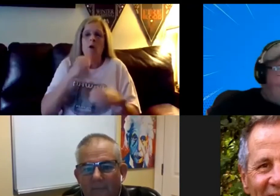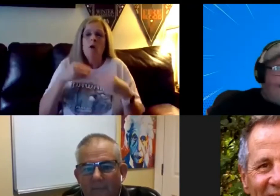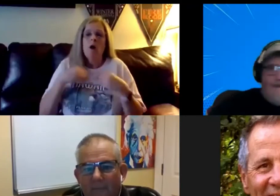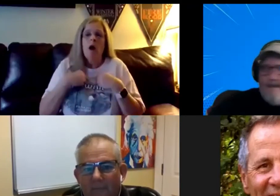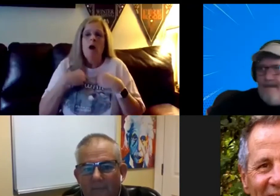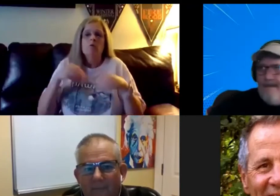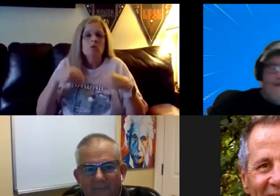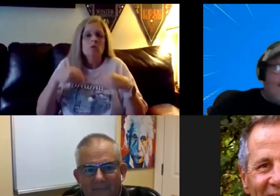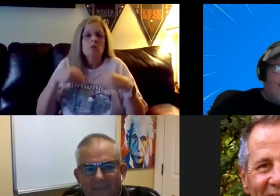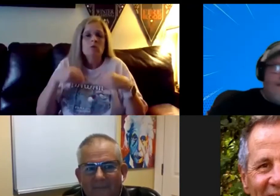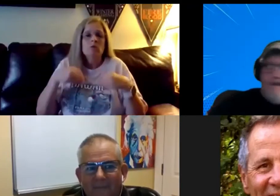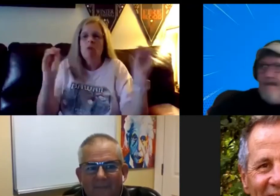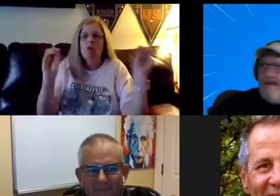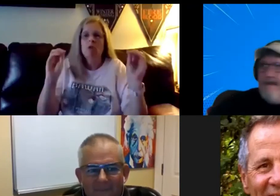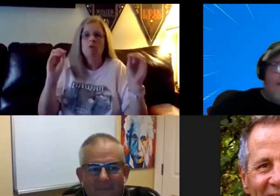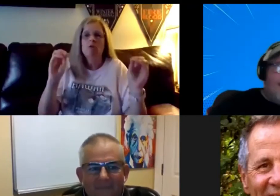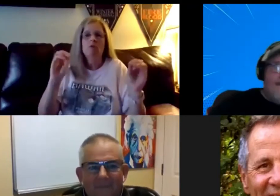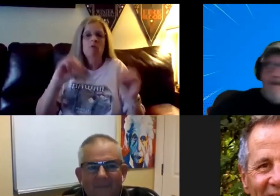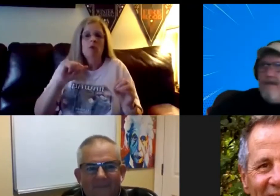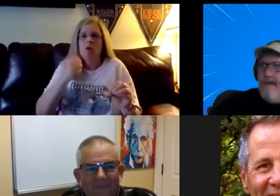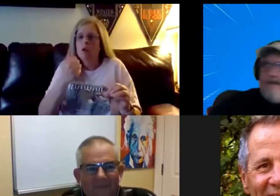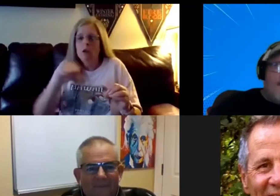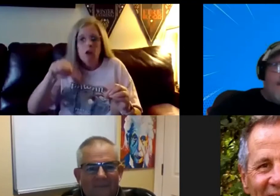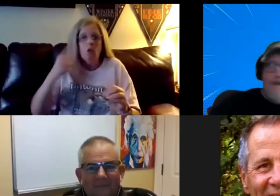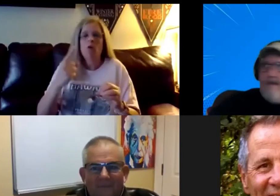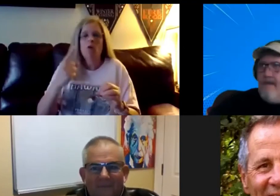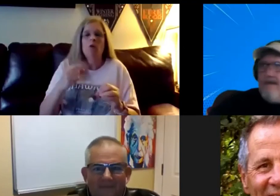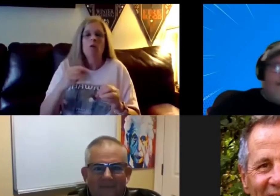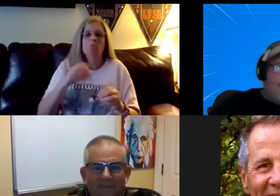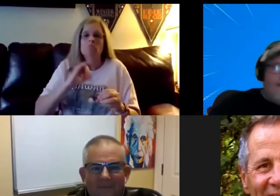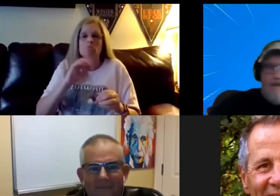thing to anybody. Like Mike Ellis said, we